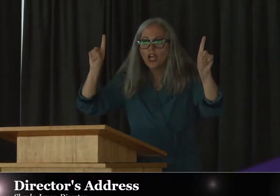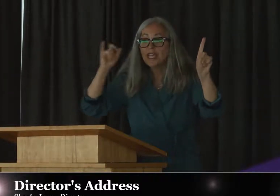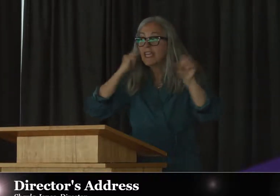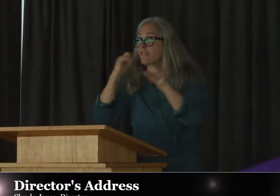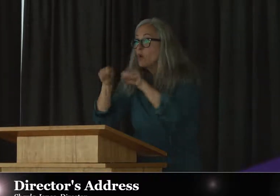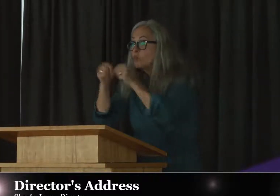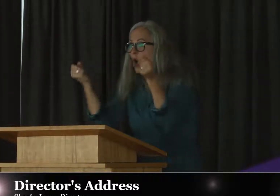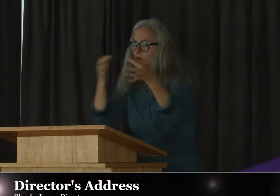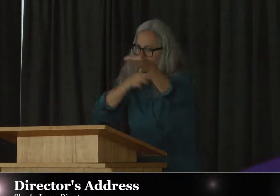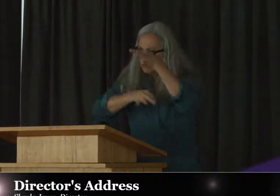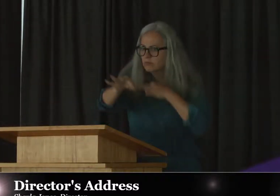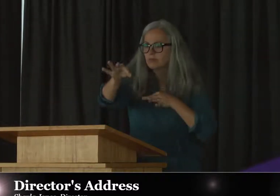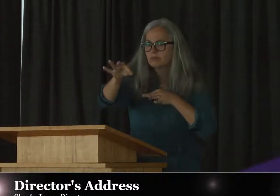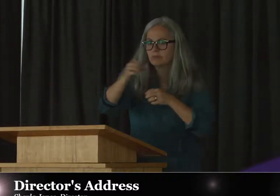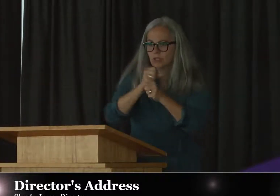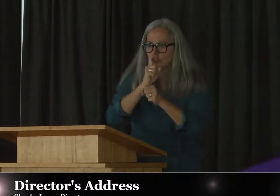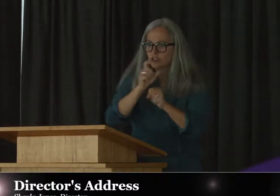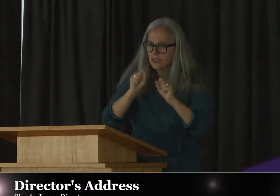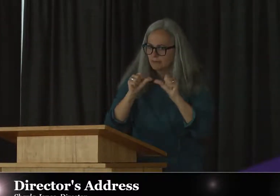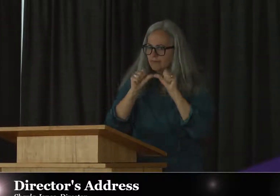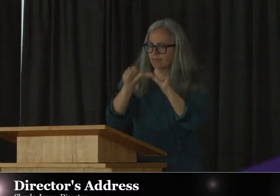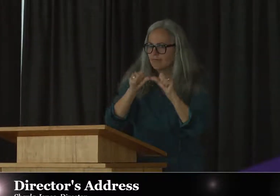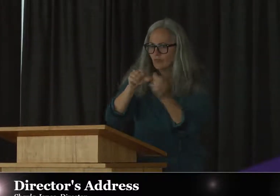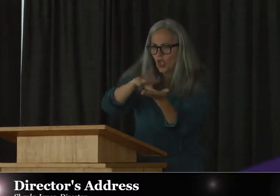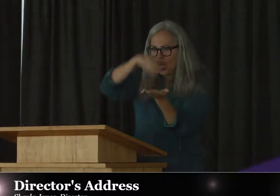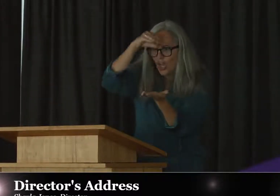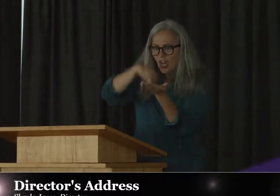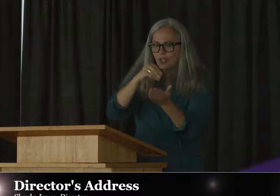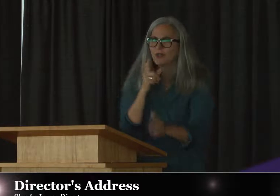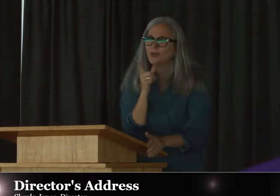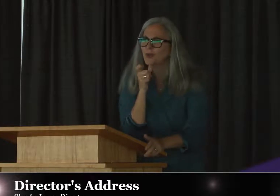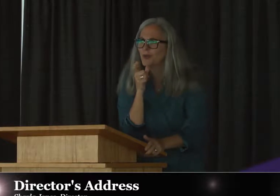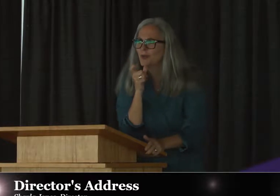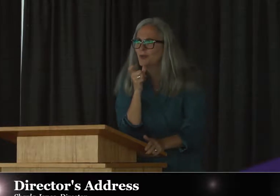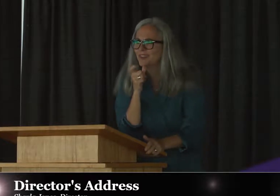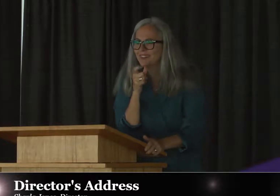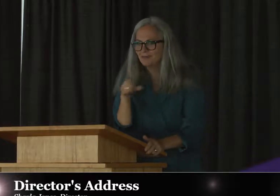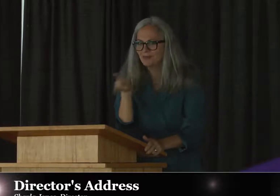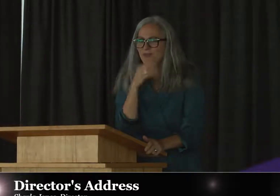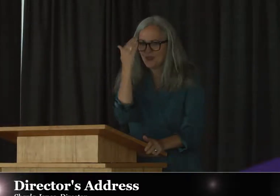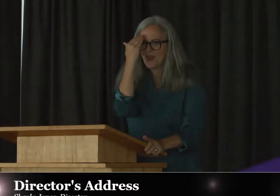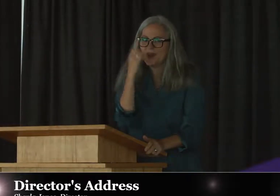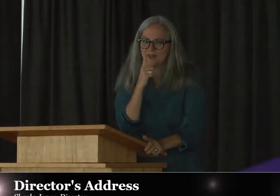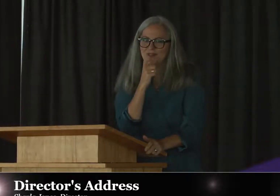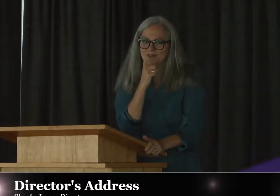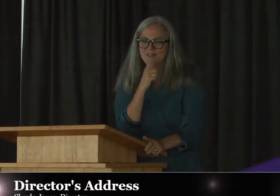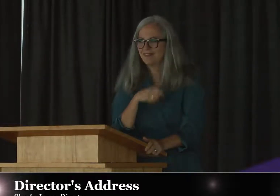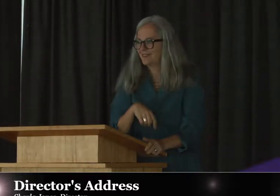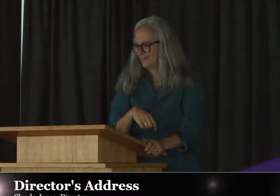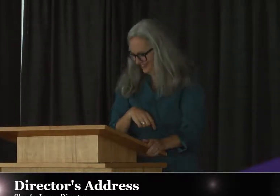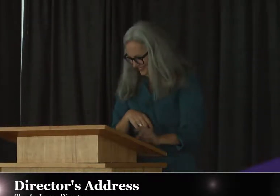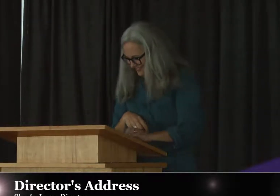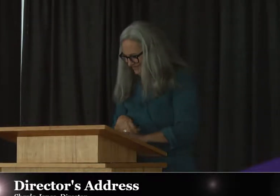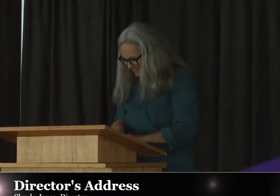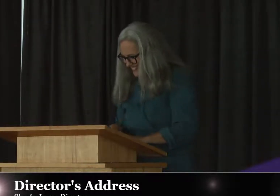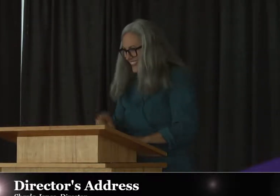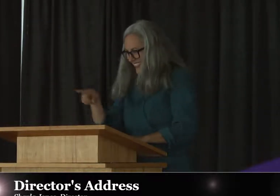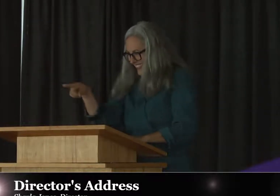Who made sure your laptops worked? And if there was something wrong with them, who got you the replacement and made sure they were up and running?